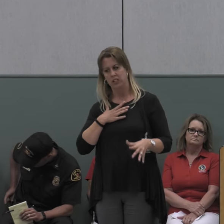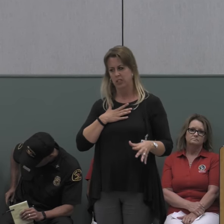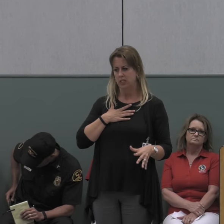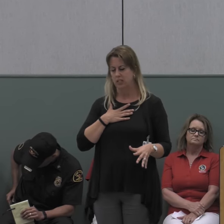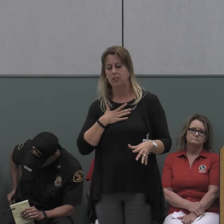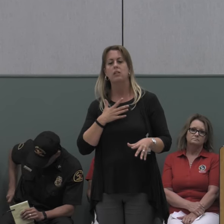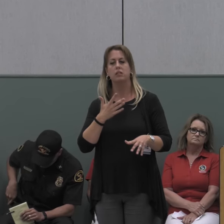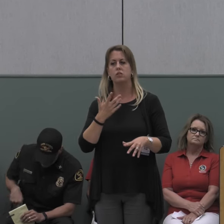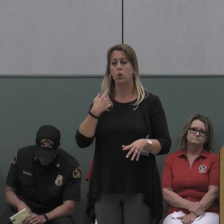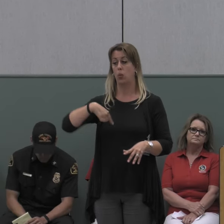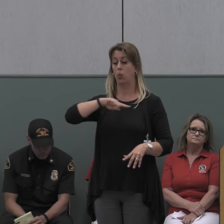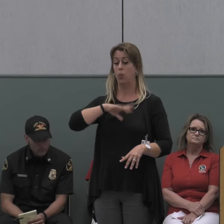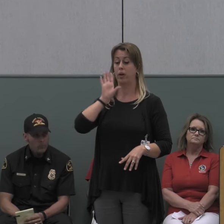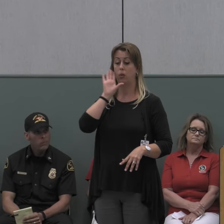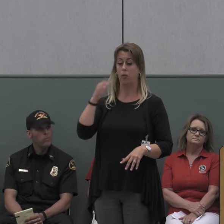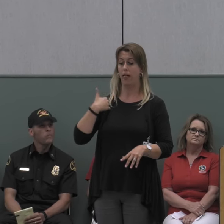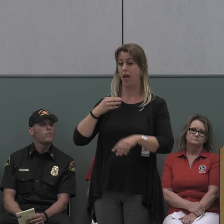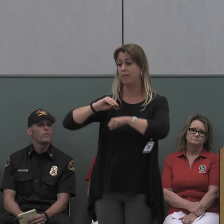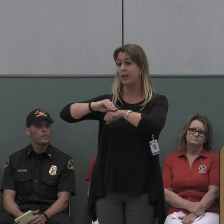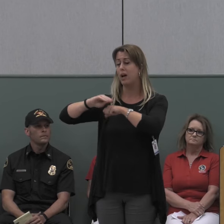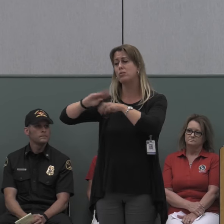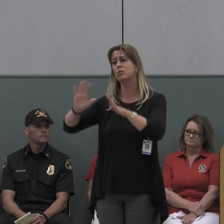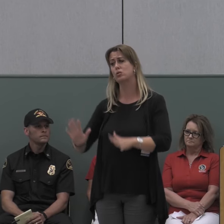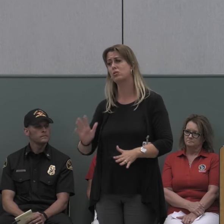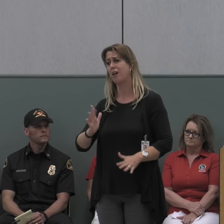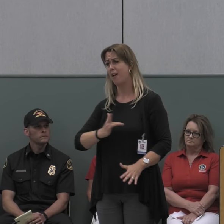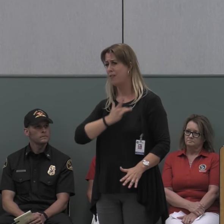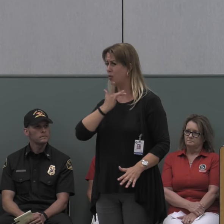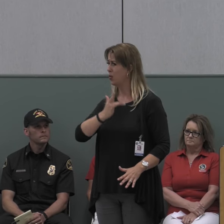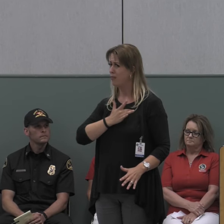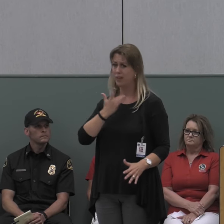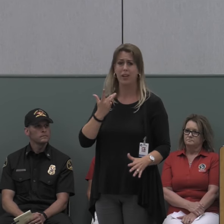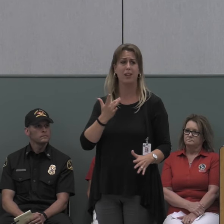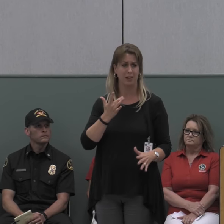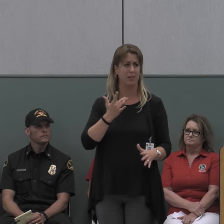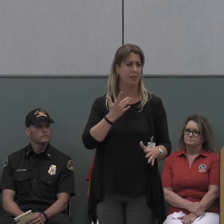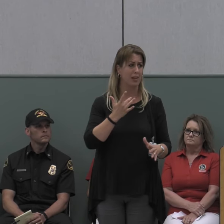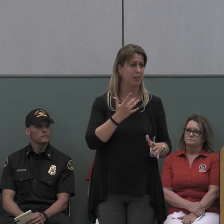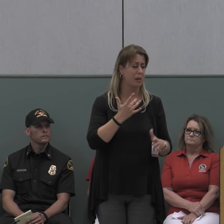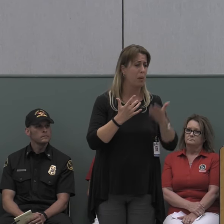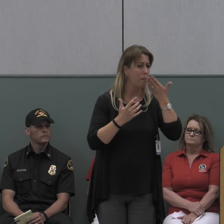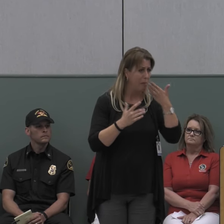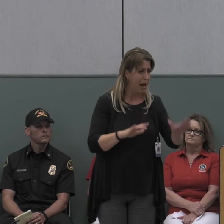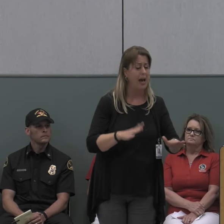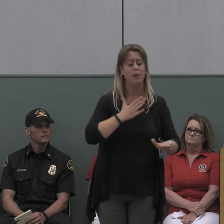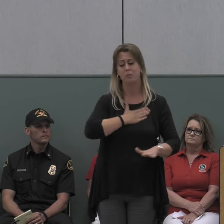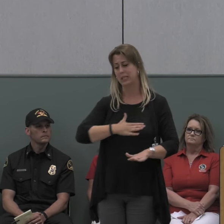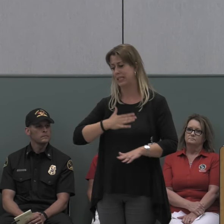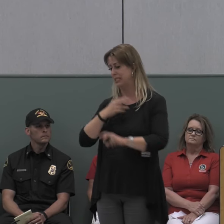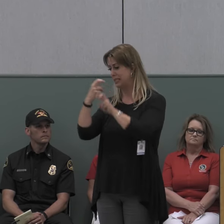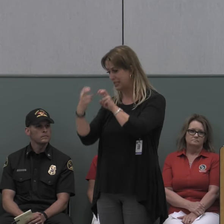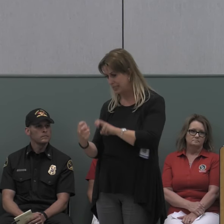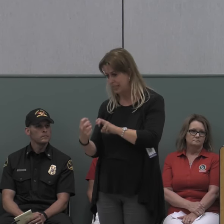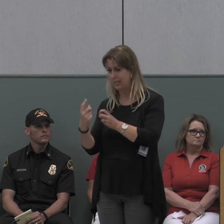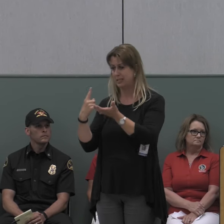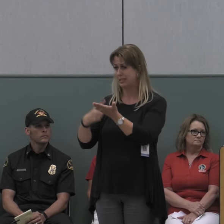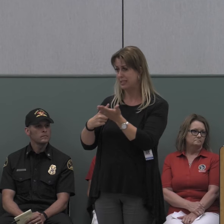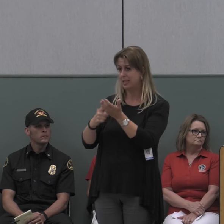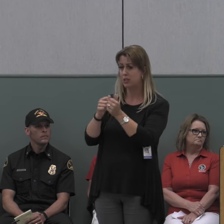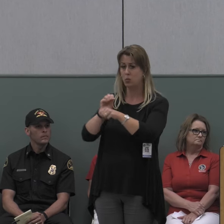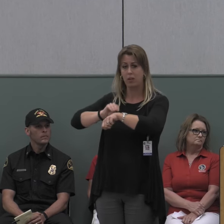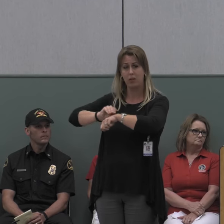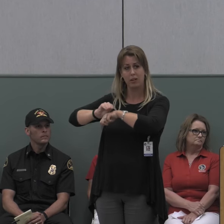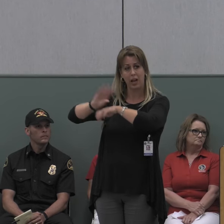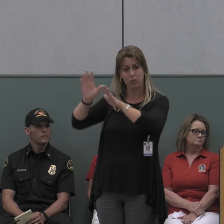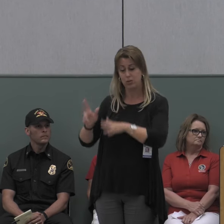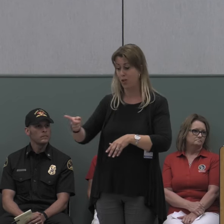distribution center. Please talk to someone if you're not quite feeling the way that you should. That's what they're there for. They're professionals, and sometimes the